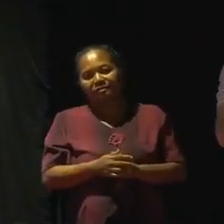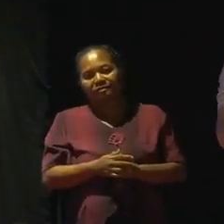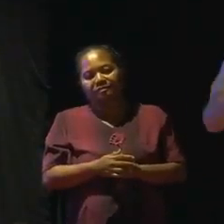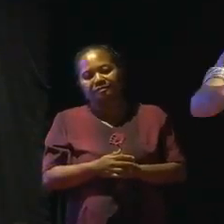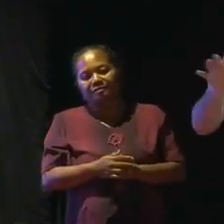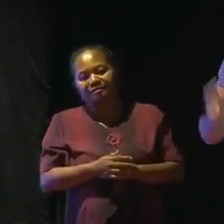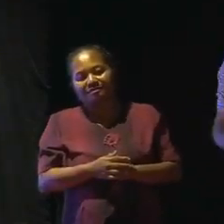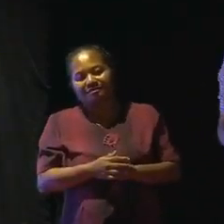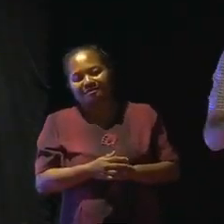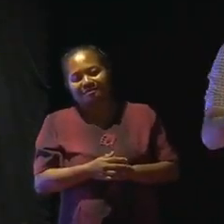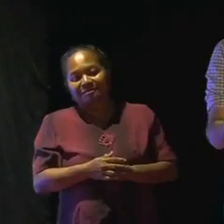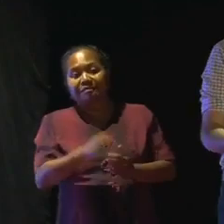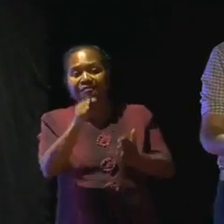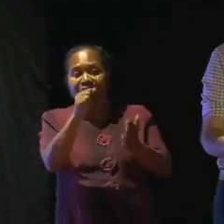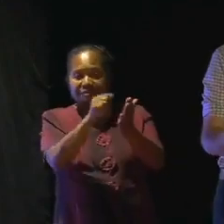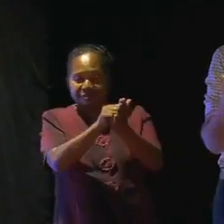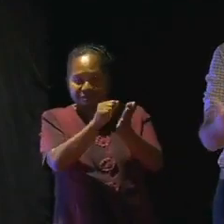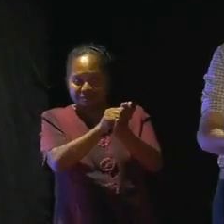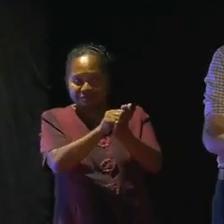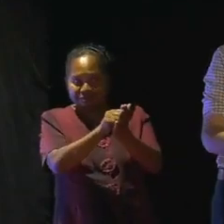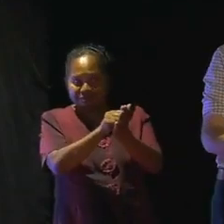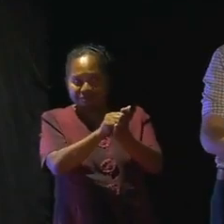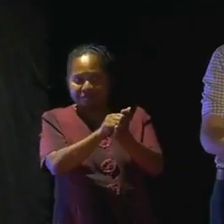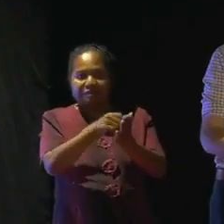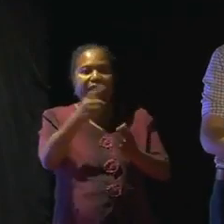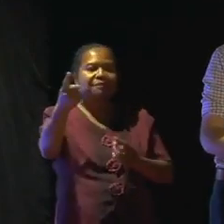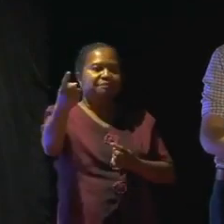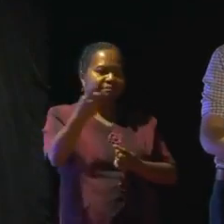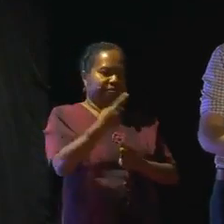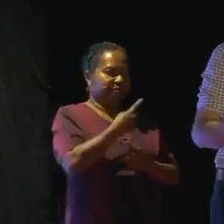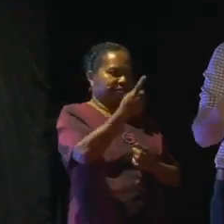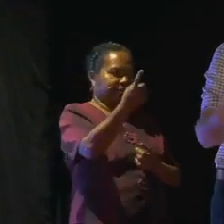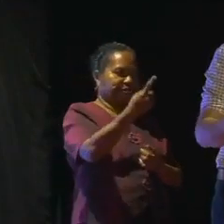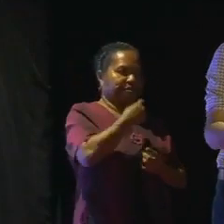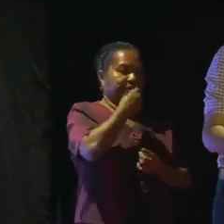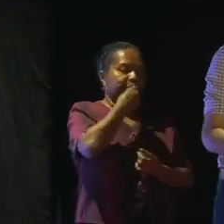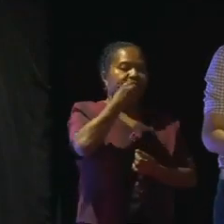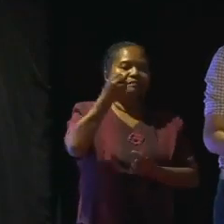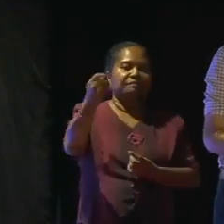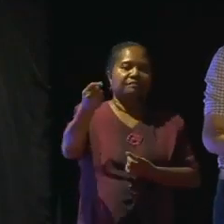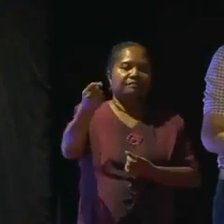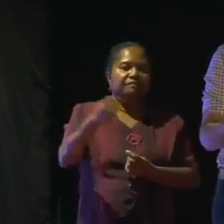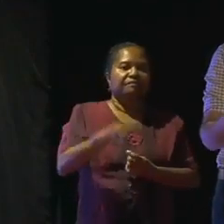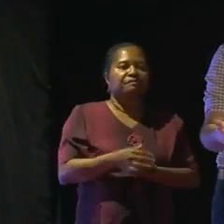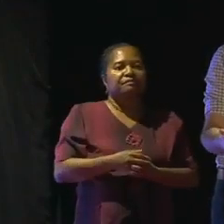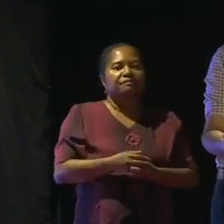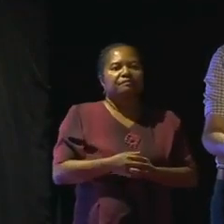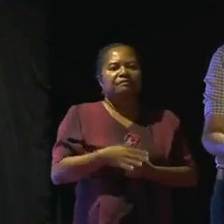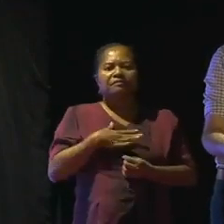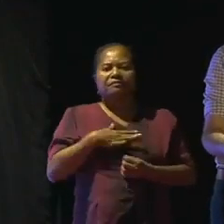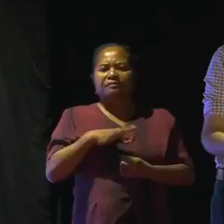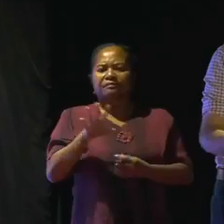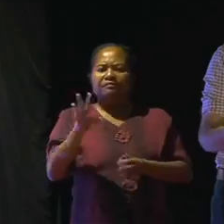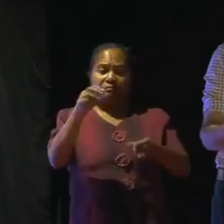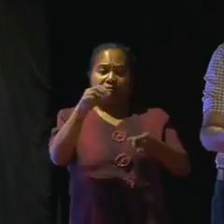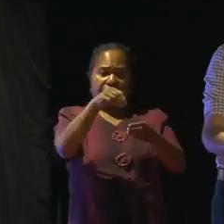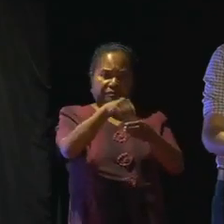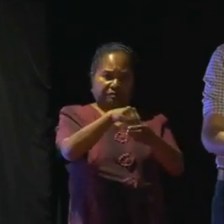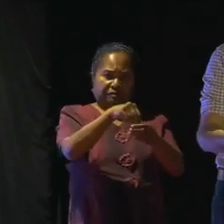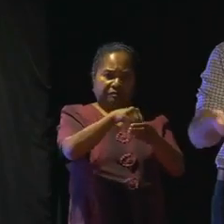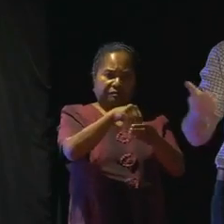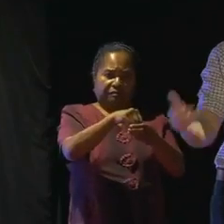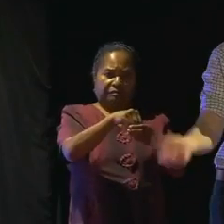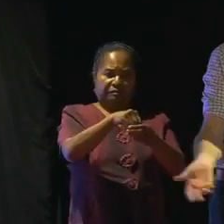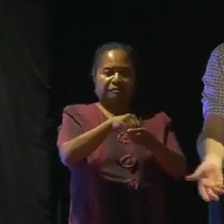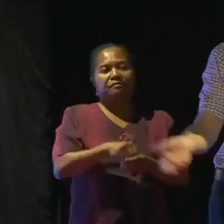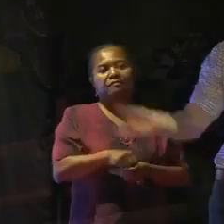sorry, I'll skip that. But basically, it comes down to feedback from you guys, okay? It's really critical that if you want to get involved with this, if you've got some